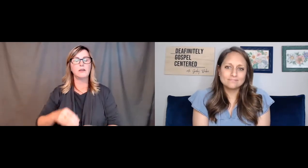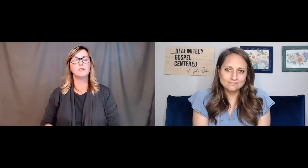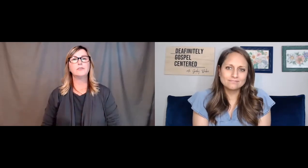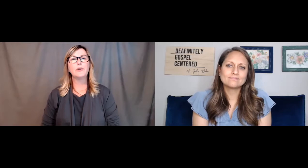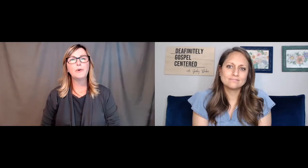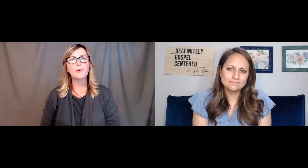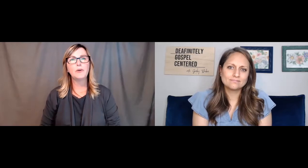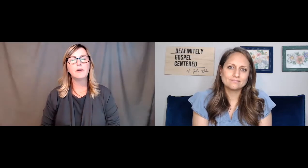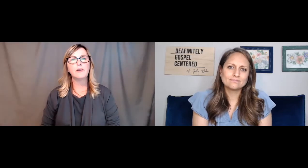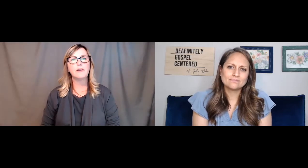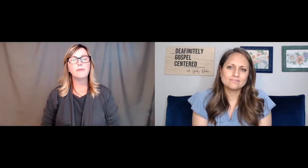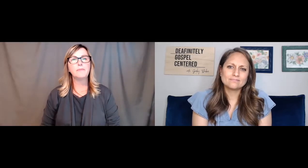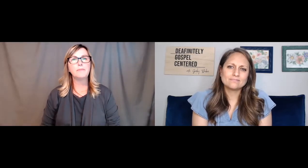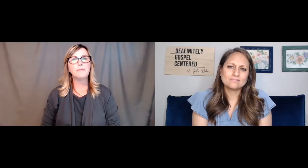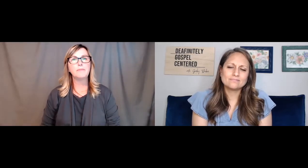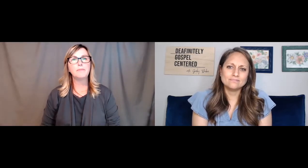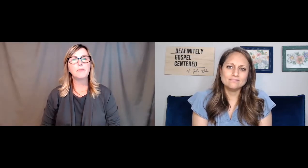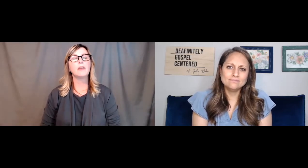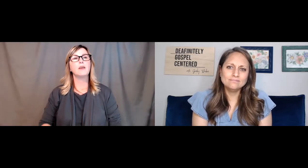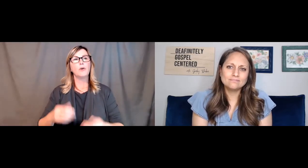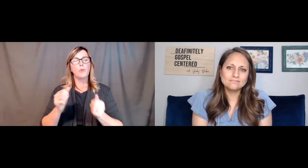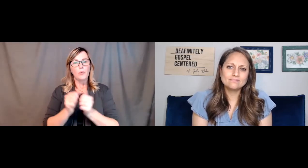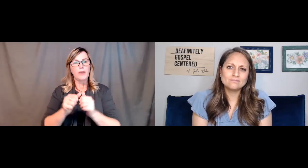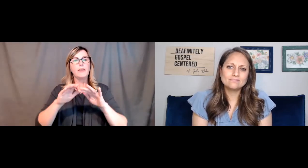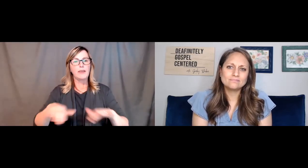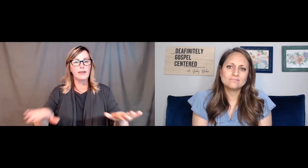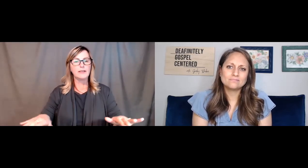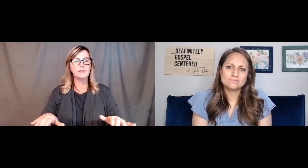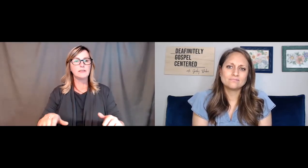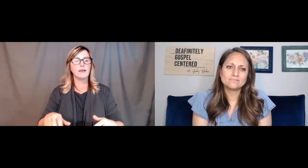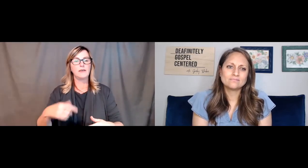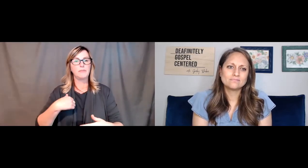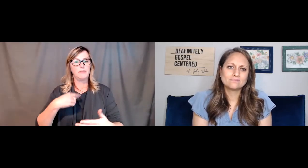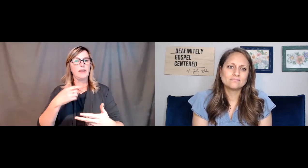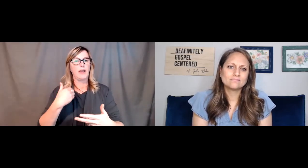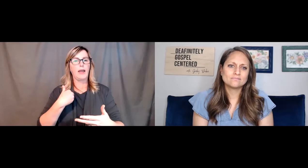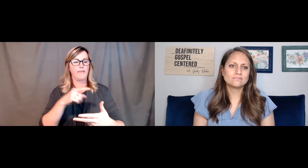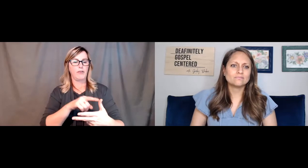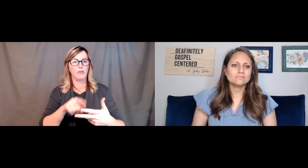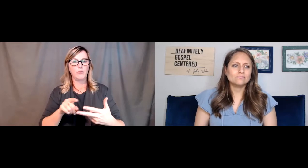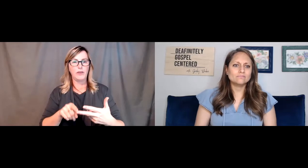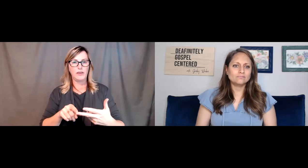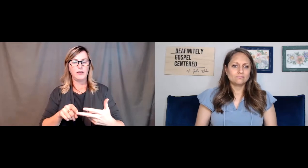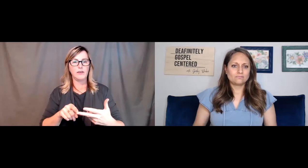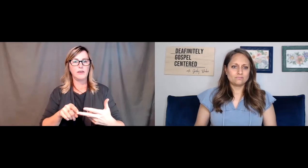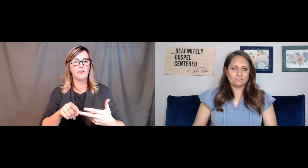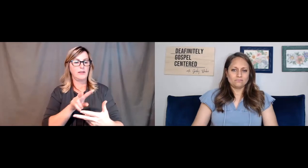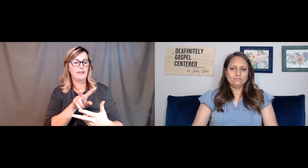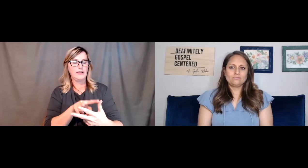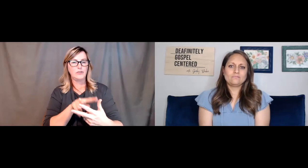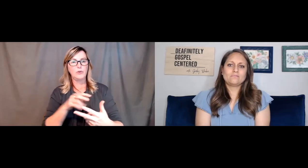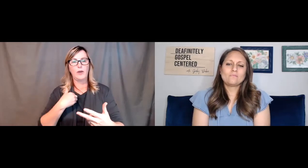It's kind of like this transaction between generations. So I have three